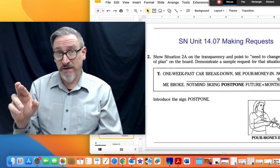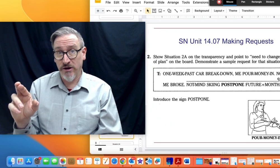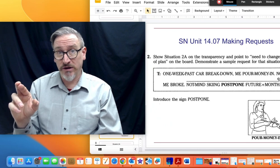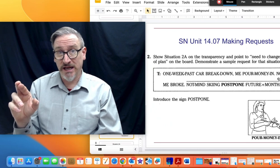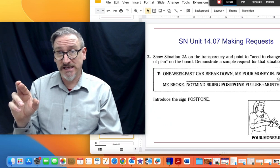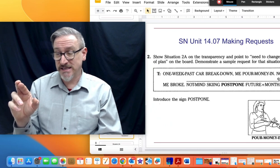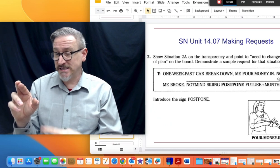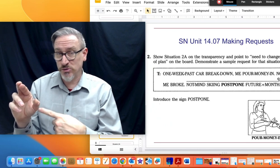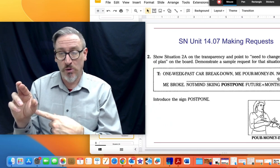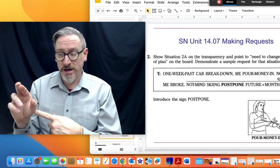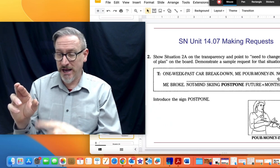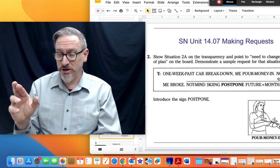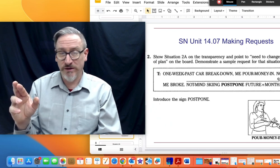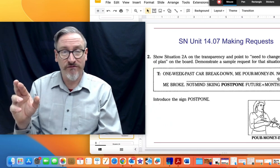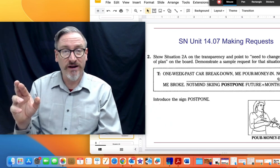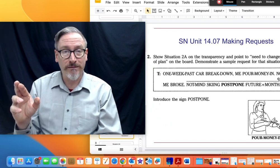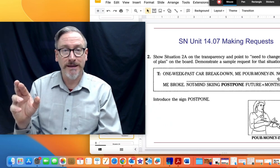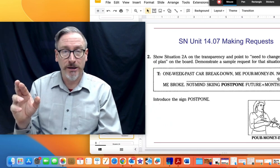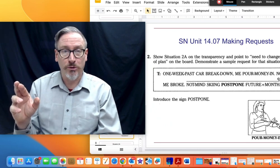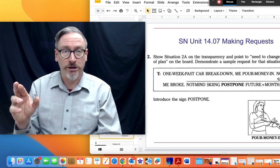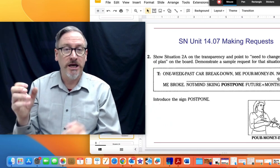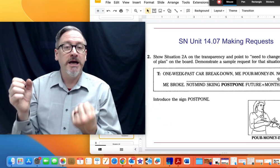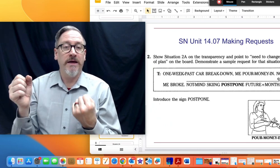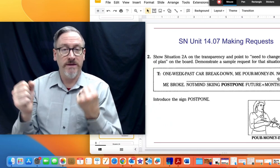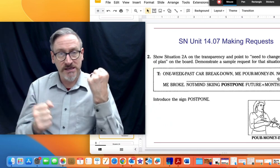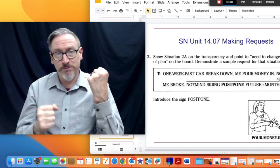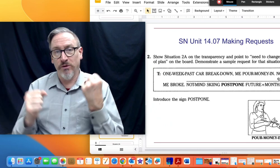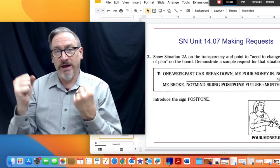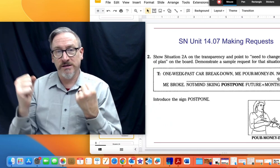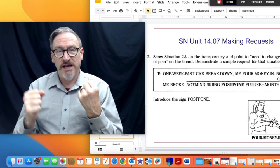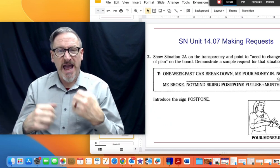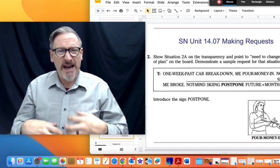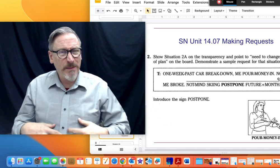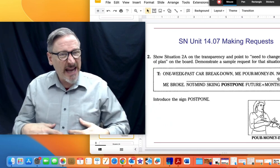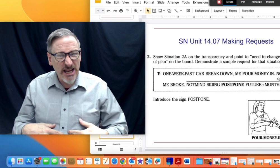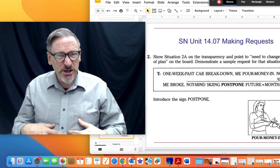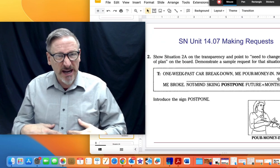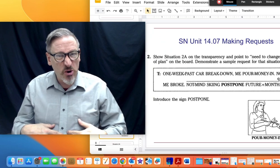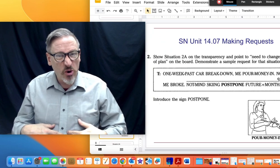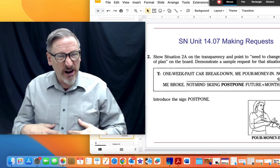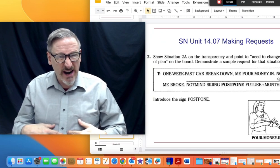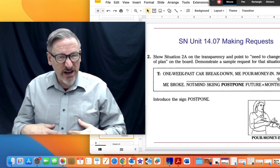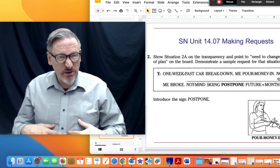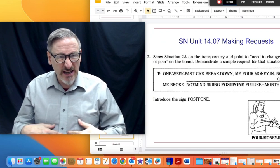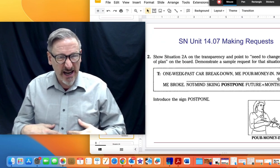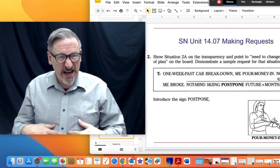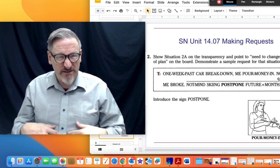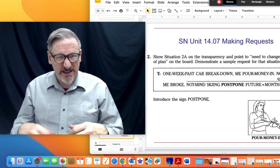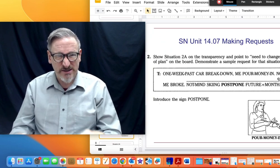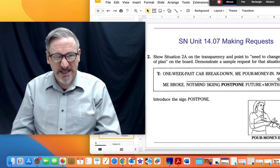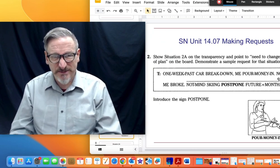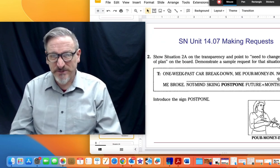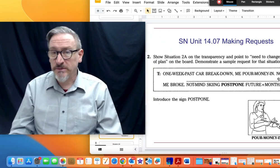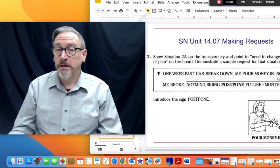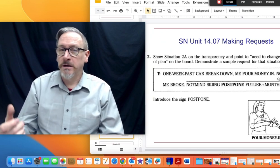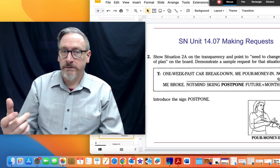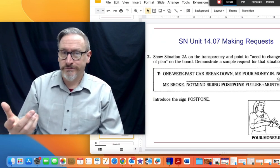CAR and then realize this is one hand doing very little work, and this is both hands. And I'm engaging my core, and I don't need that kind of